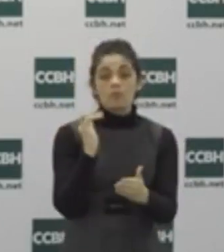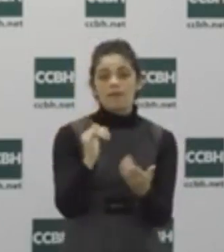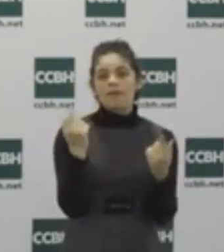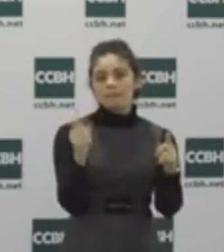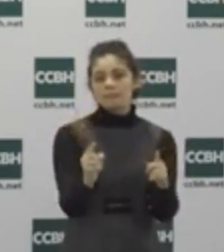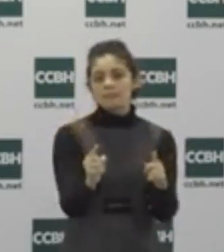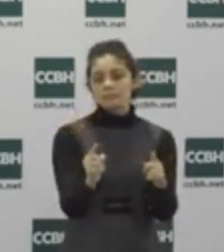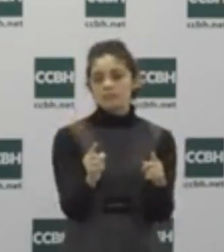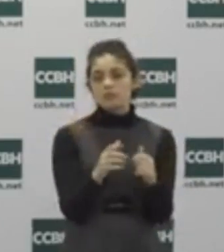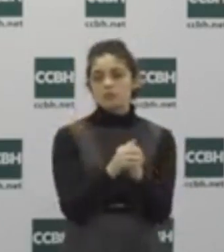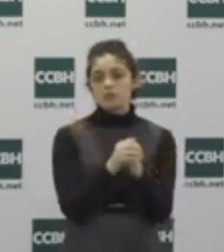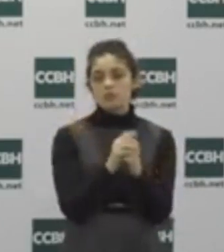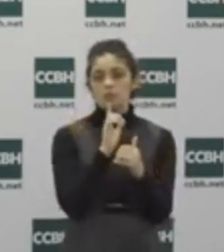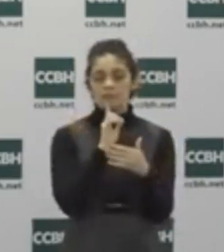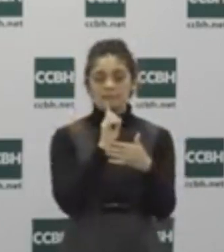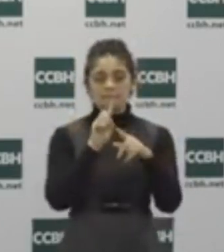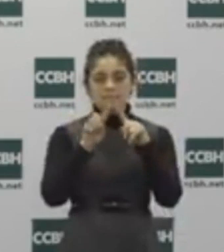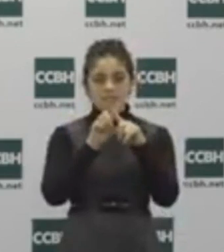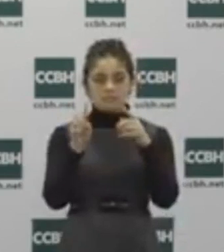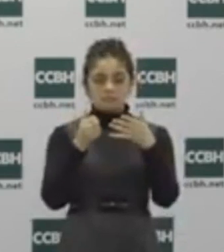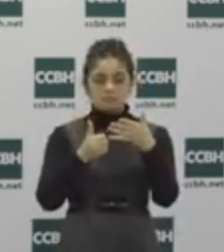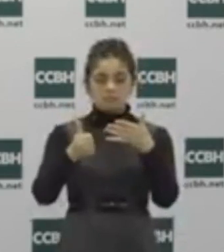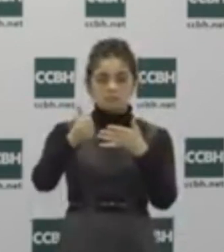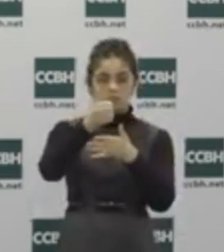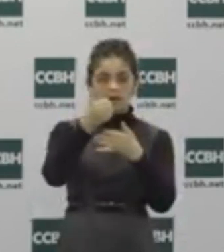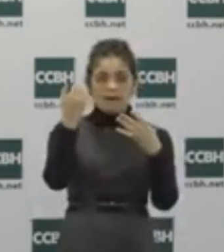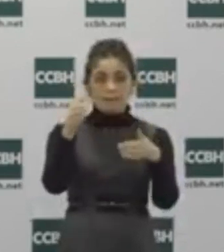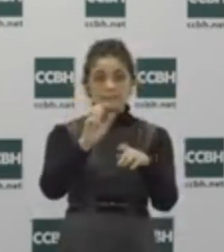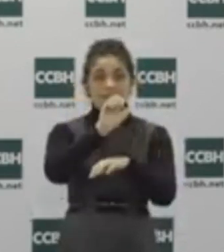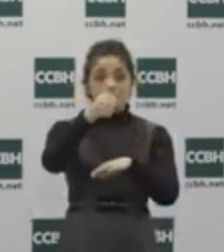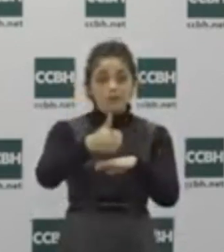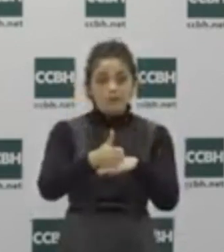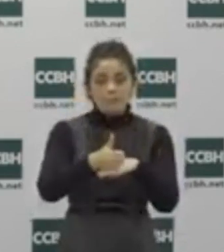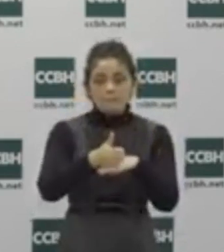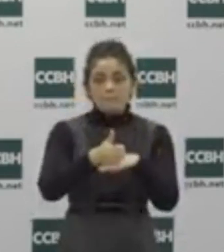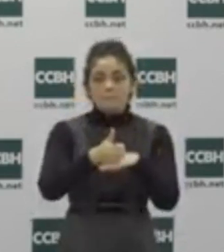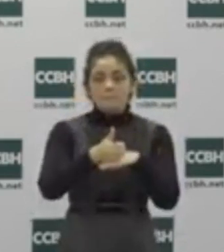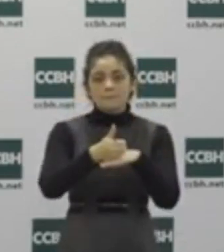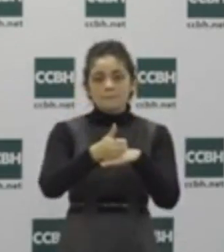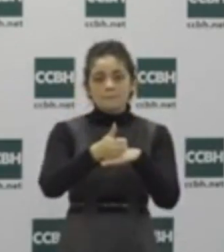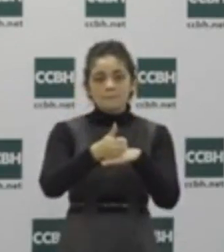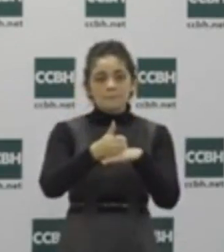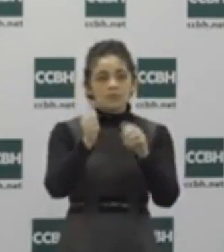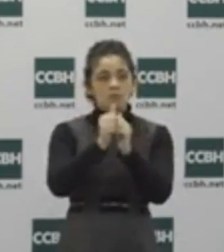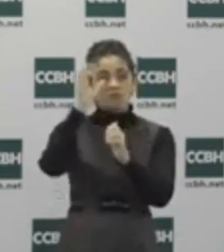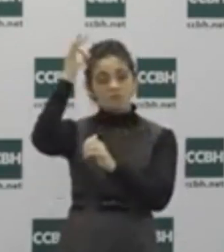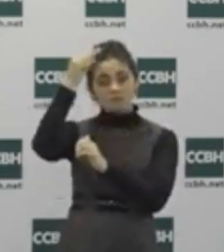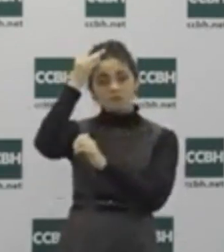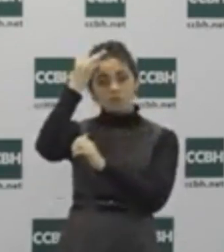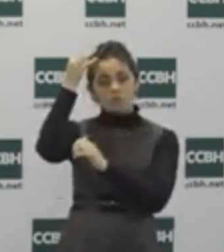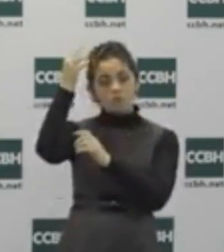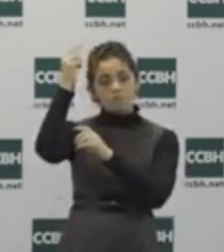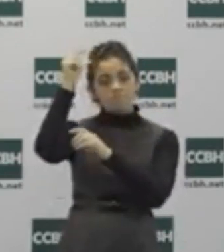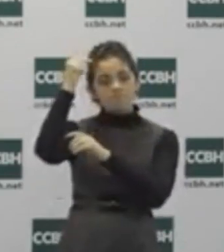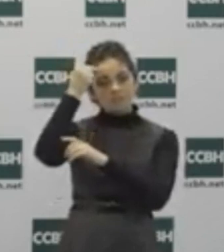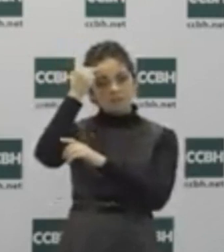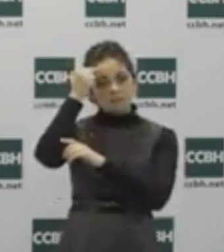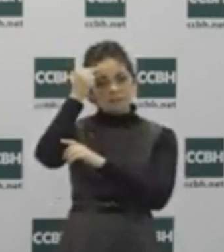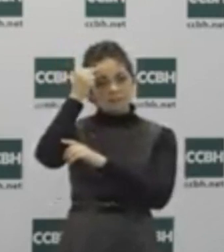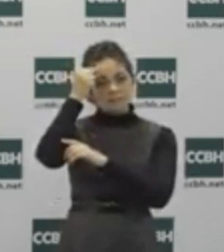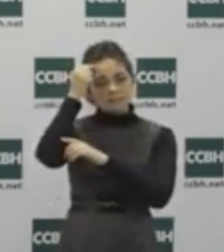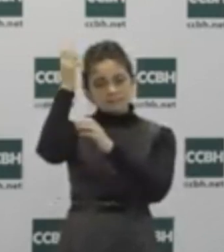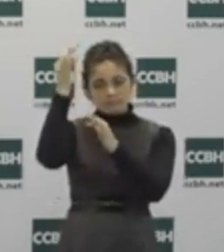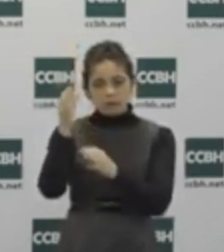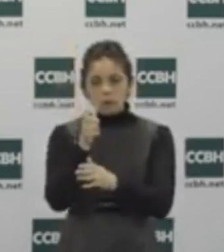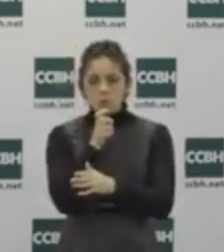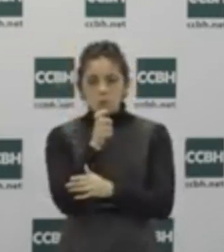there have been tiers or priority levels that are set up by the federal government to address